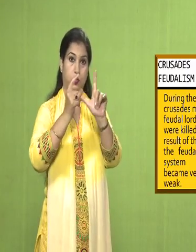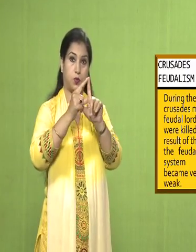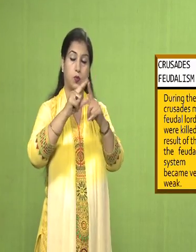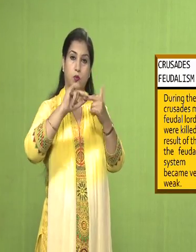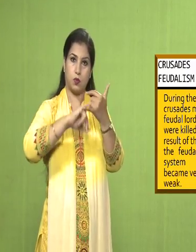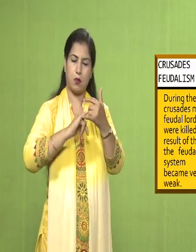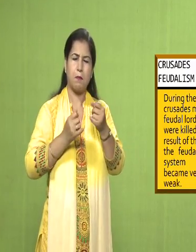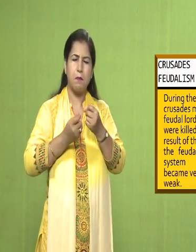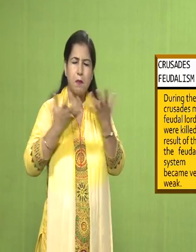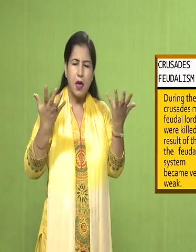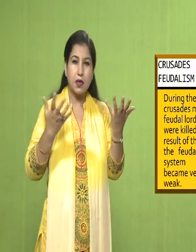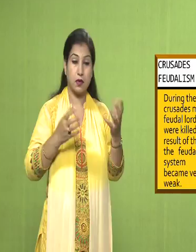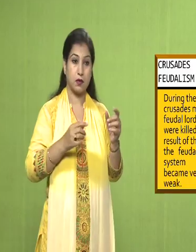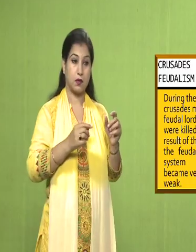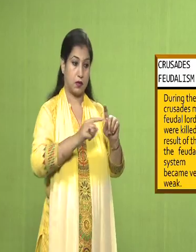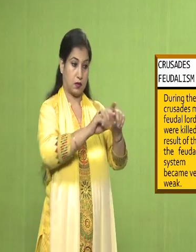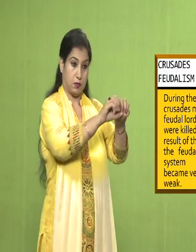many feudal lords were killed.